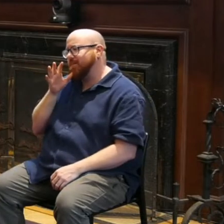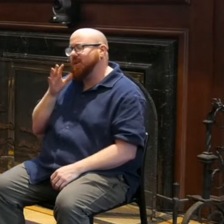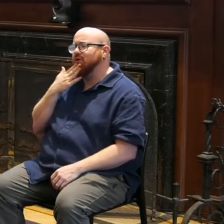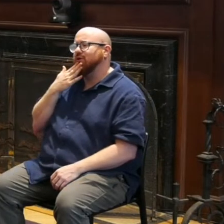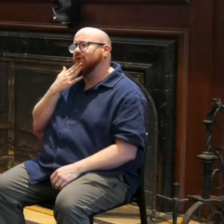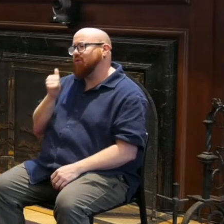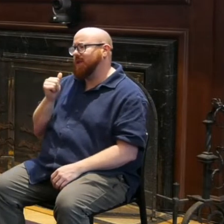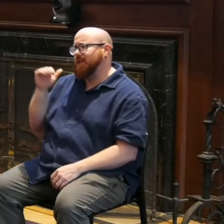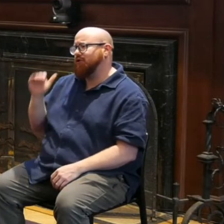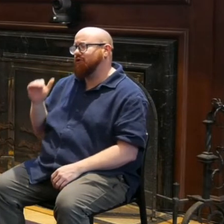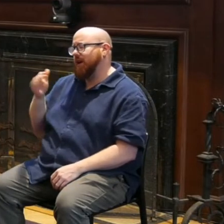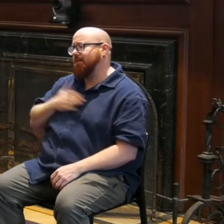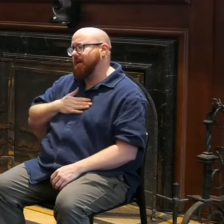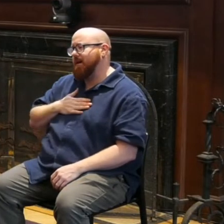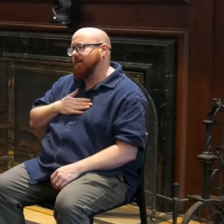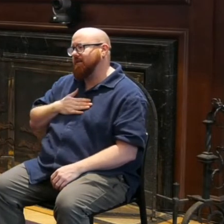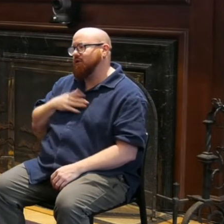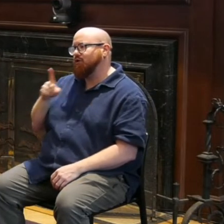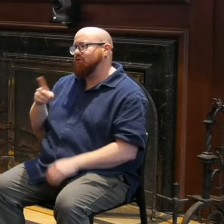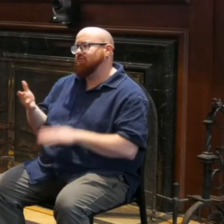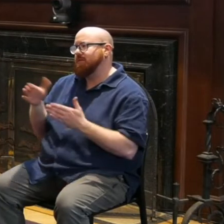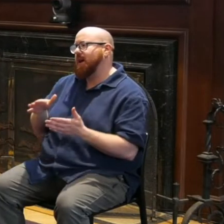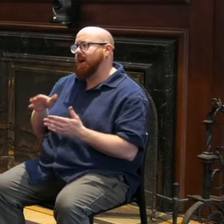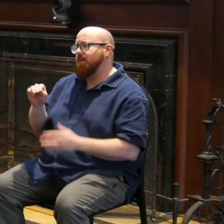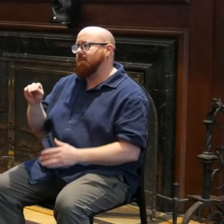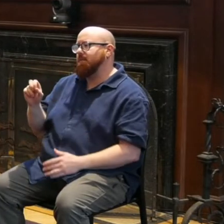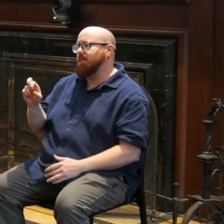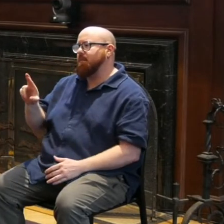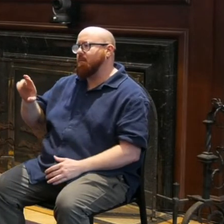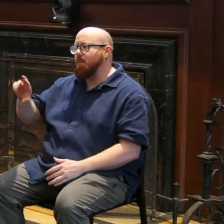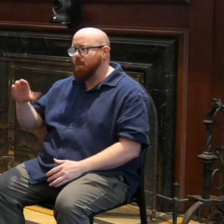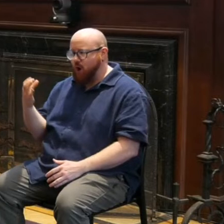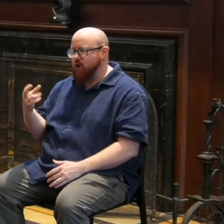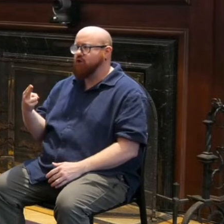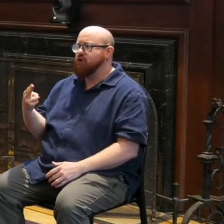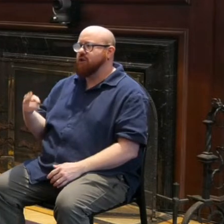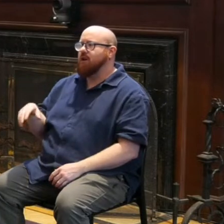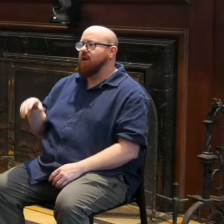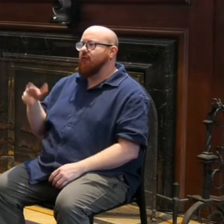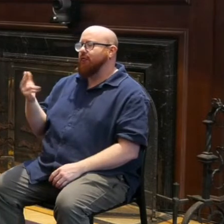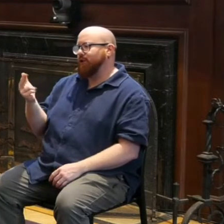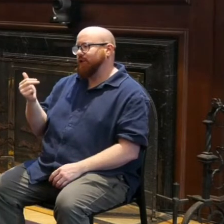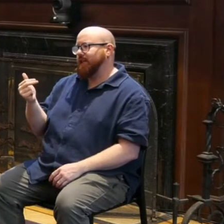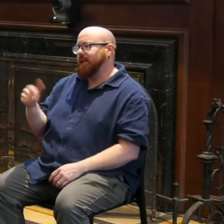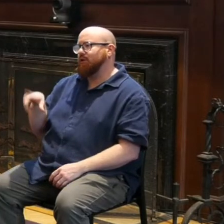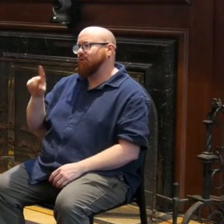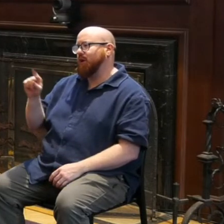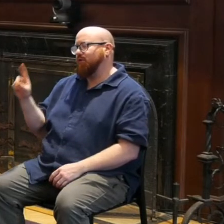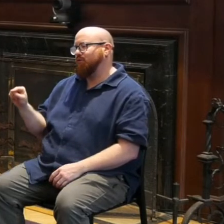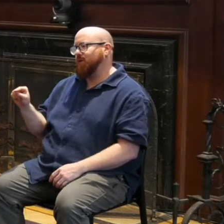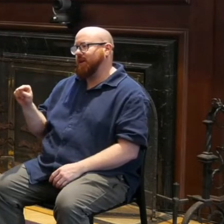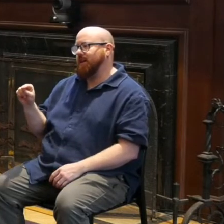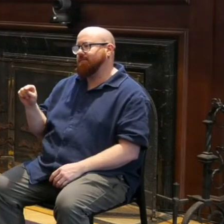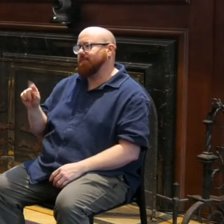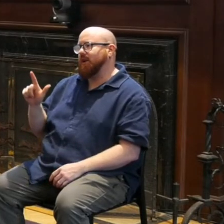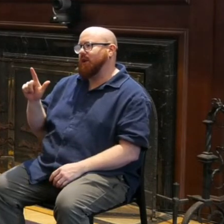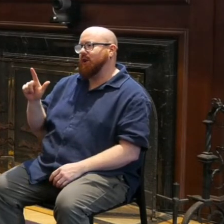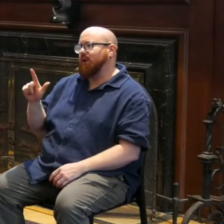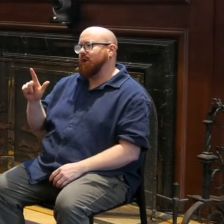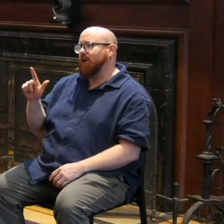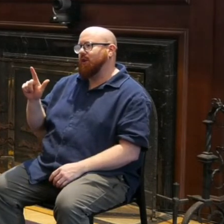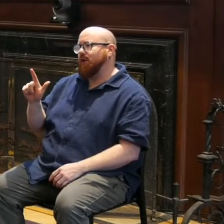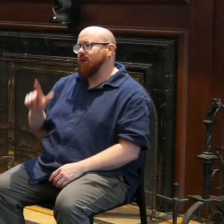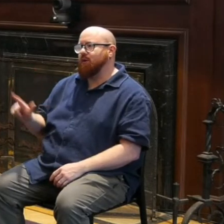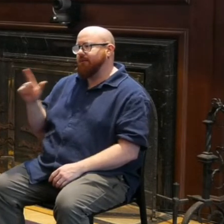mine. You died March 13th, 2020, in Louisville, Kentucky, a reckless police